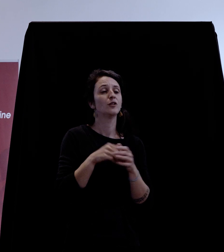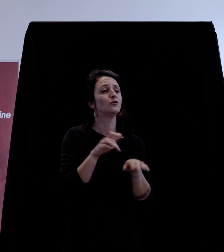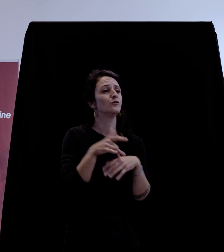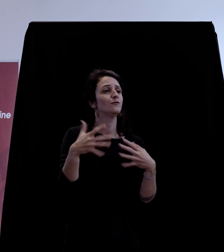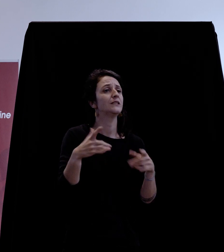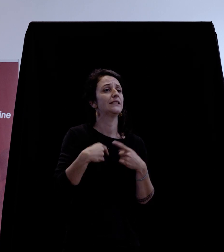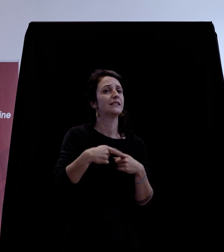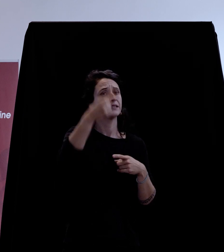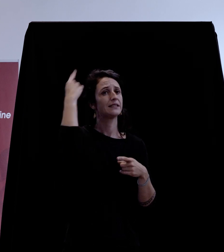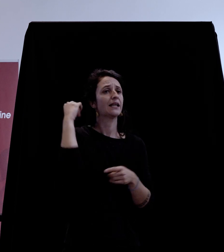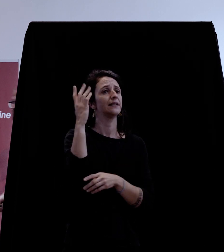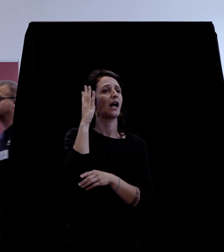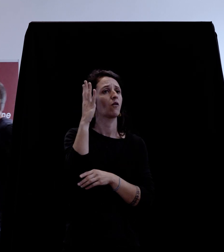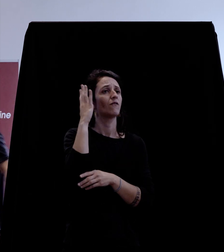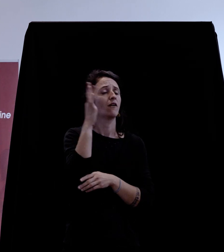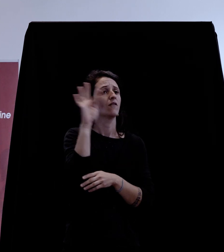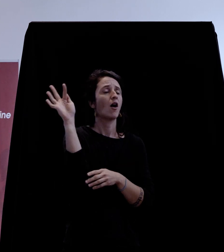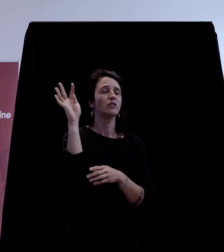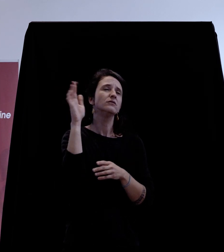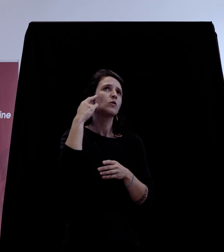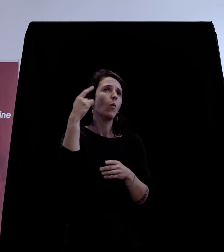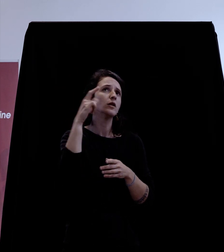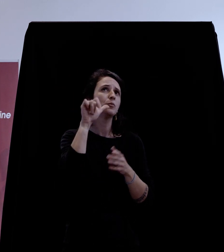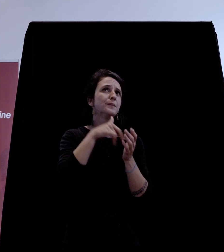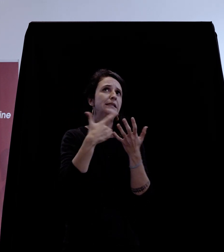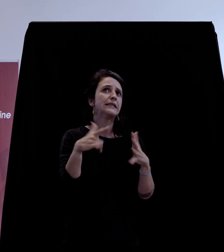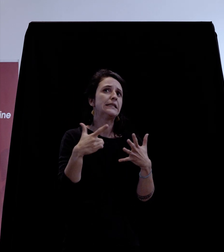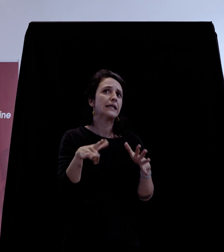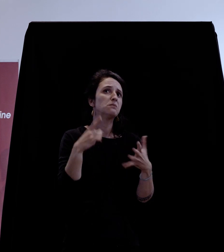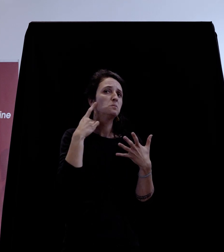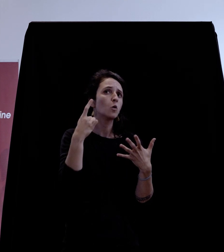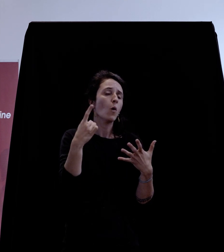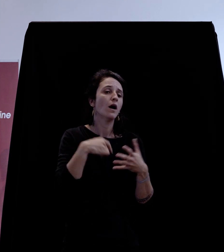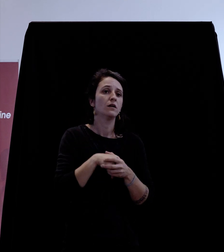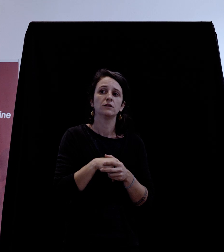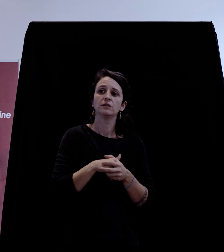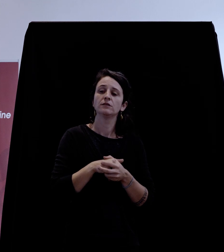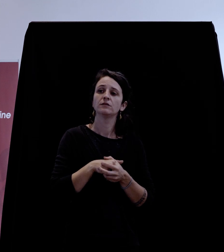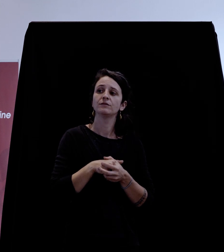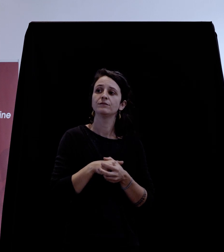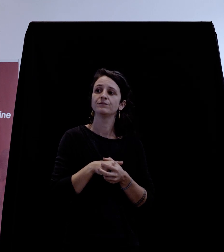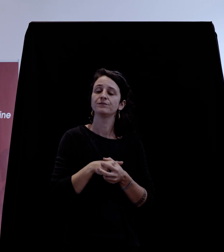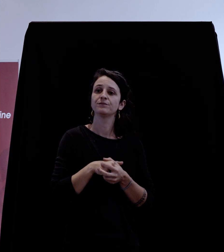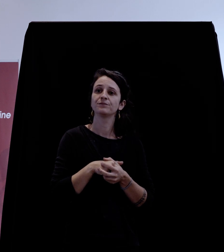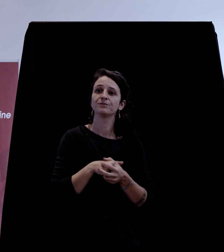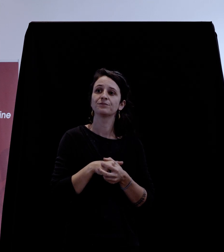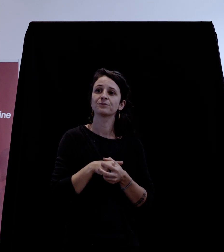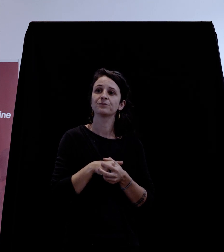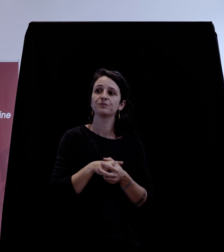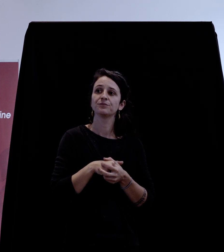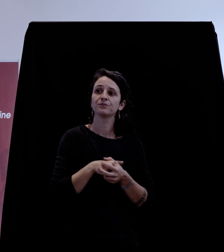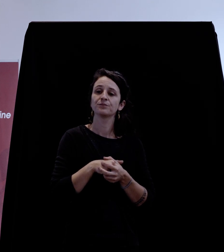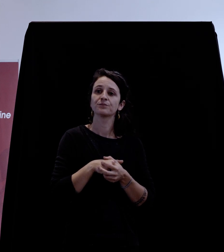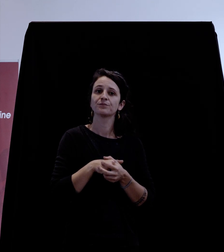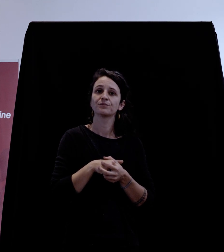2007, and been just hoping there would be another one. So here you are, here I am, and I couldn't be